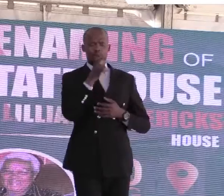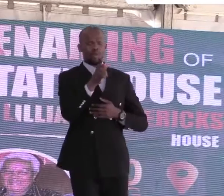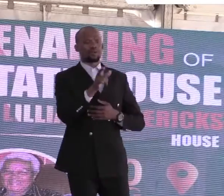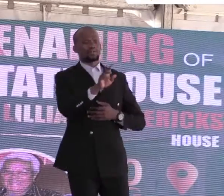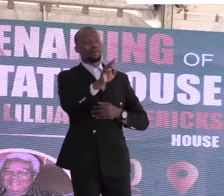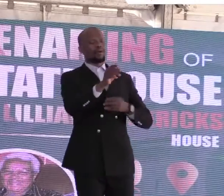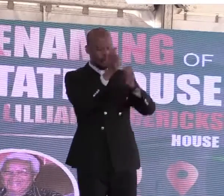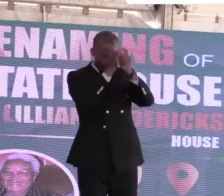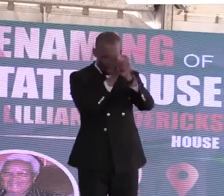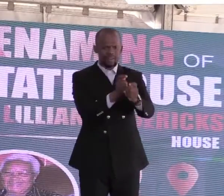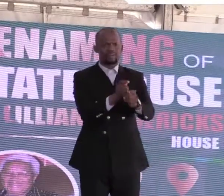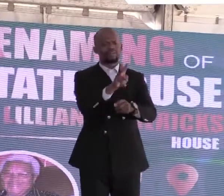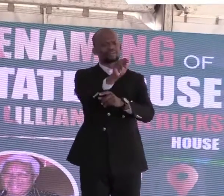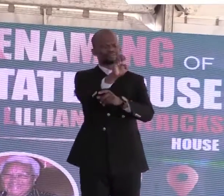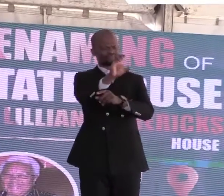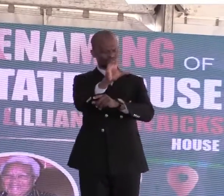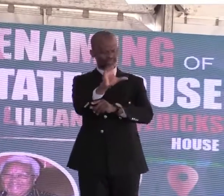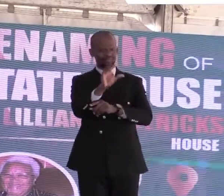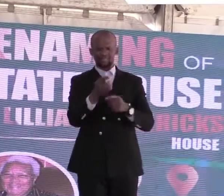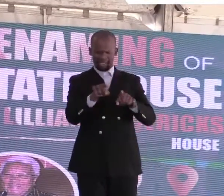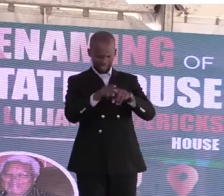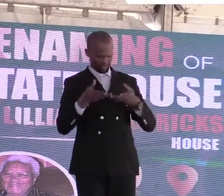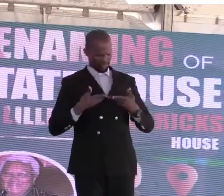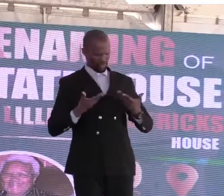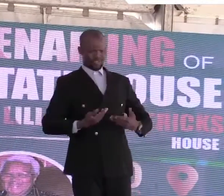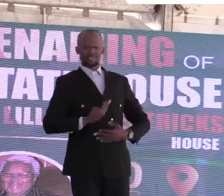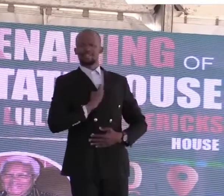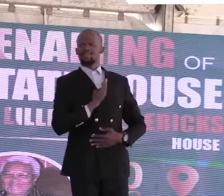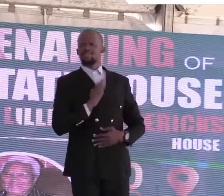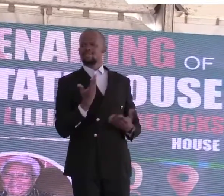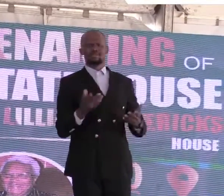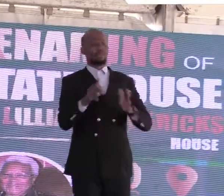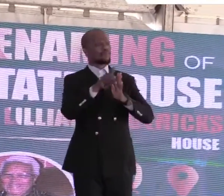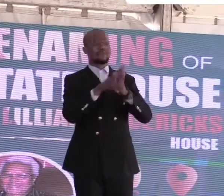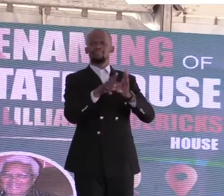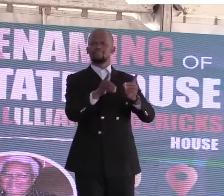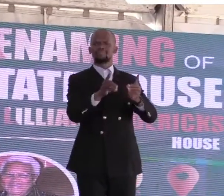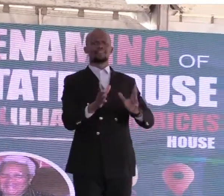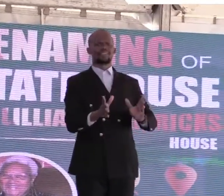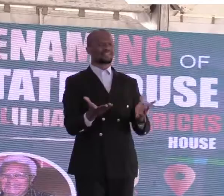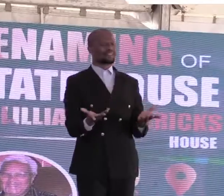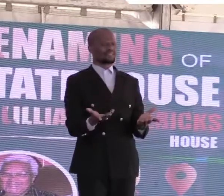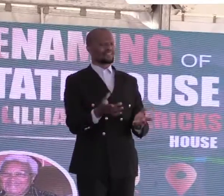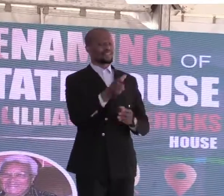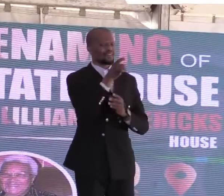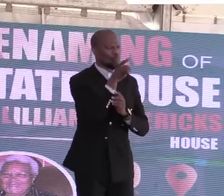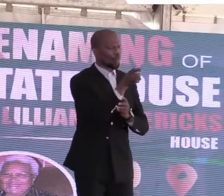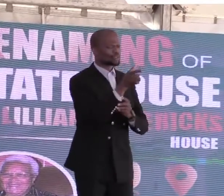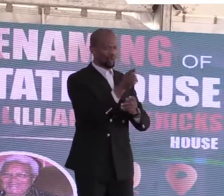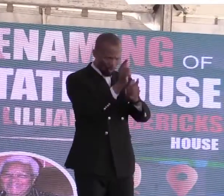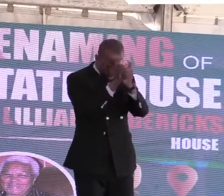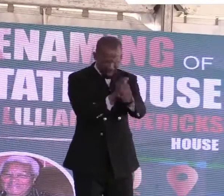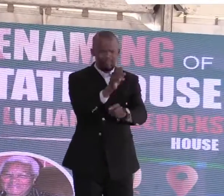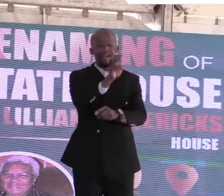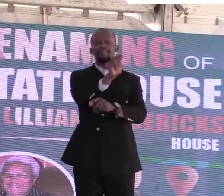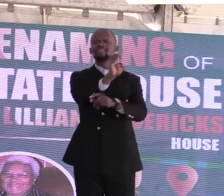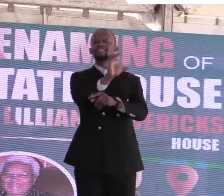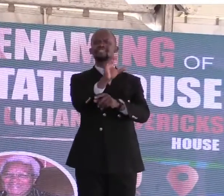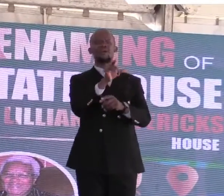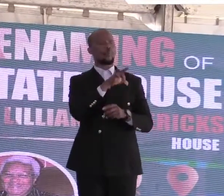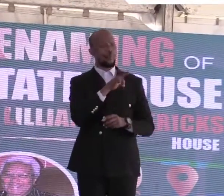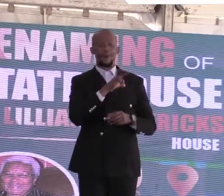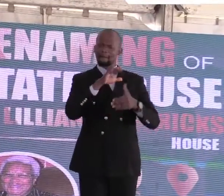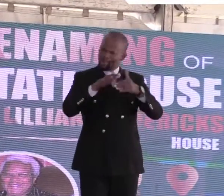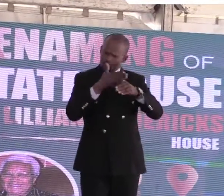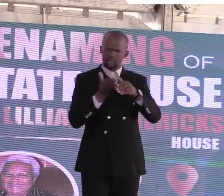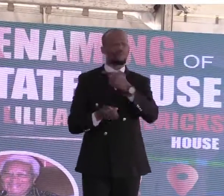MSc. Young as we are, Omama Payen was the program director, who are now called Honorable MSCs. It's because of